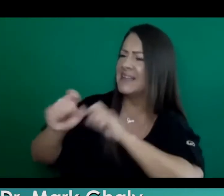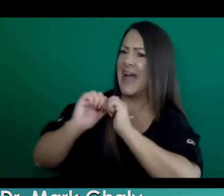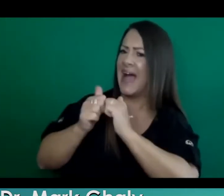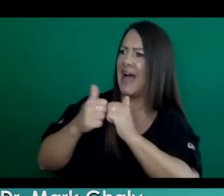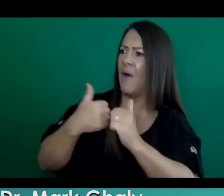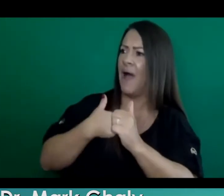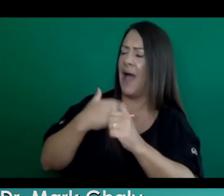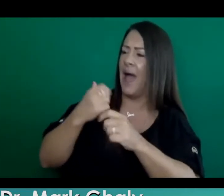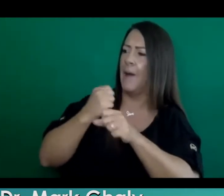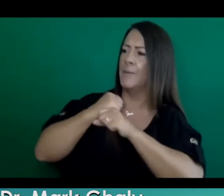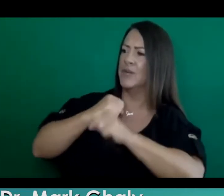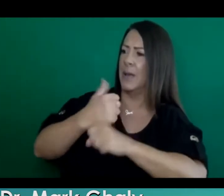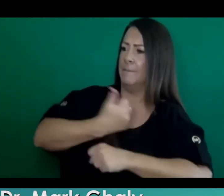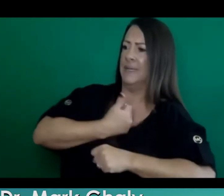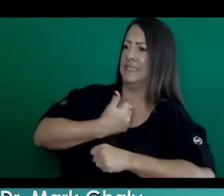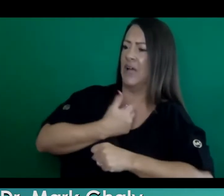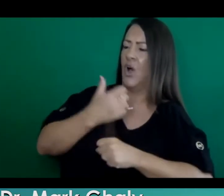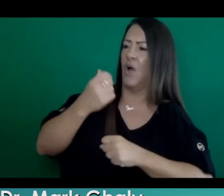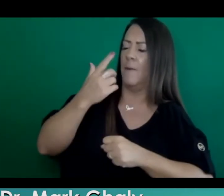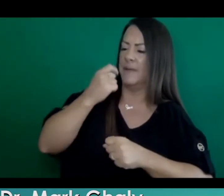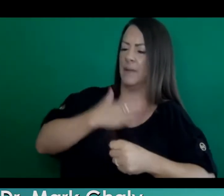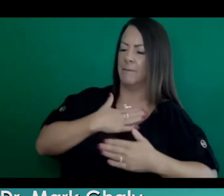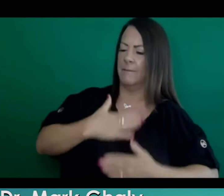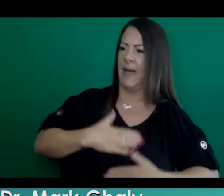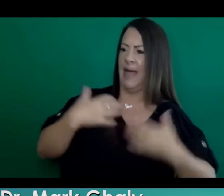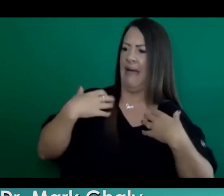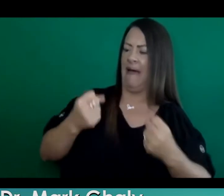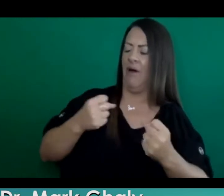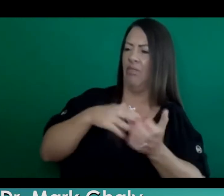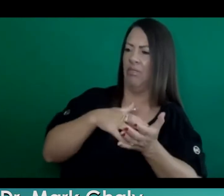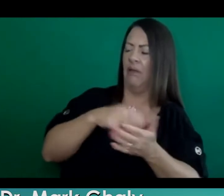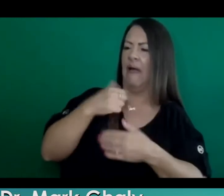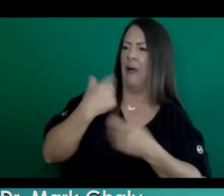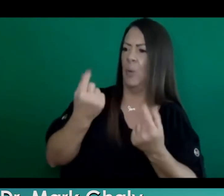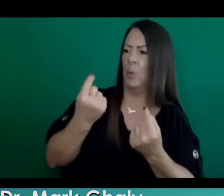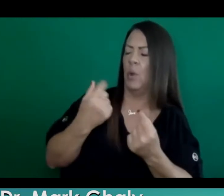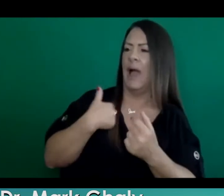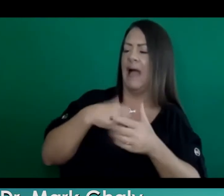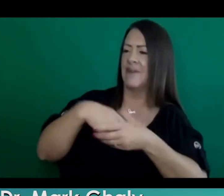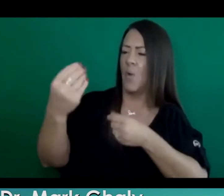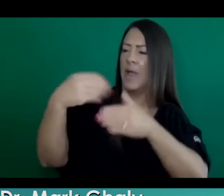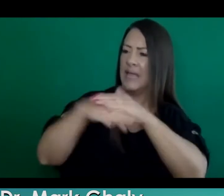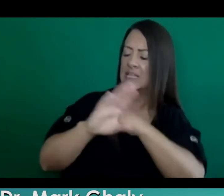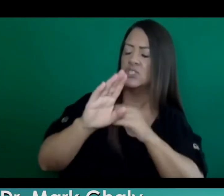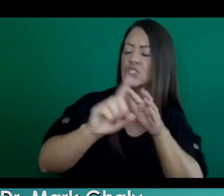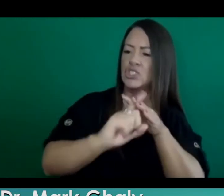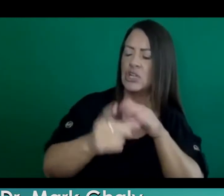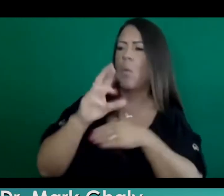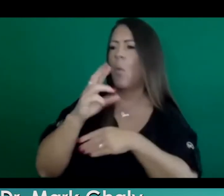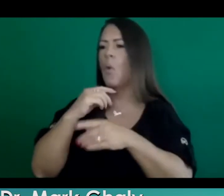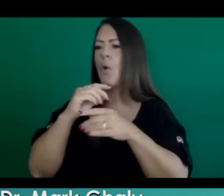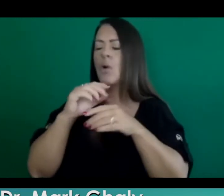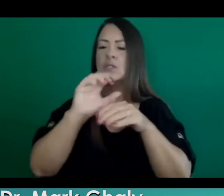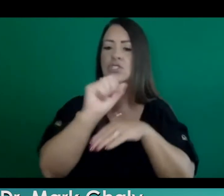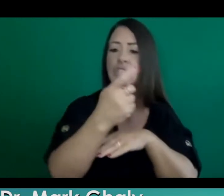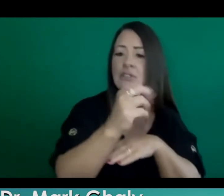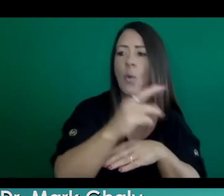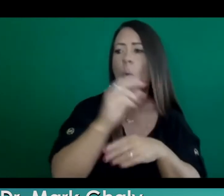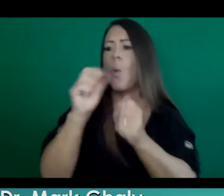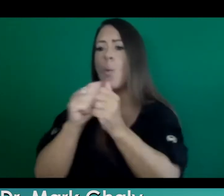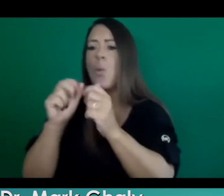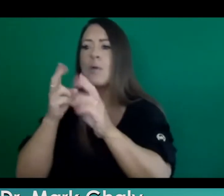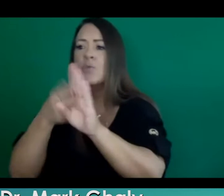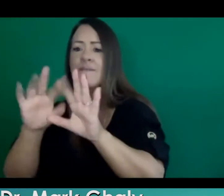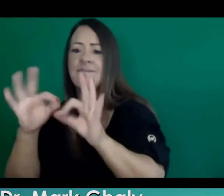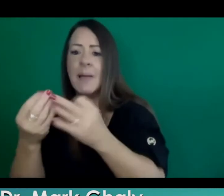up staying with a family or friend, please follow all of the directions that I've outlined here and we've been outlining for months. And rest assured